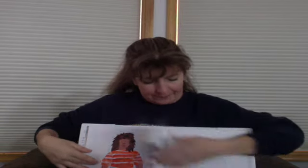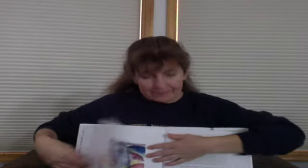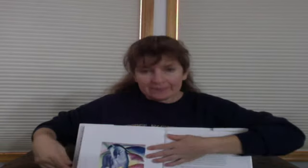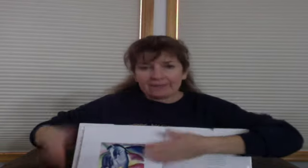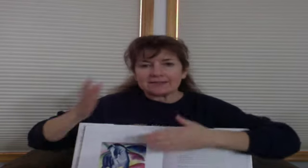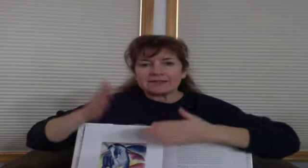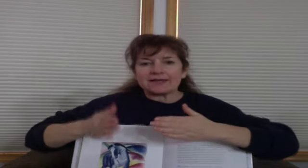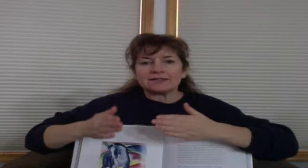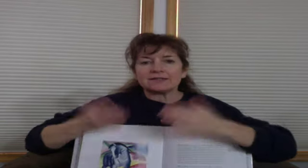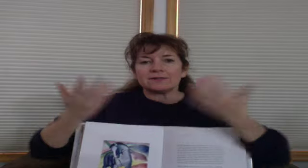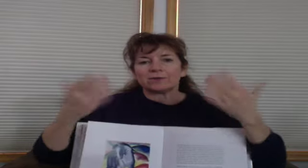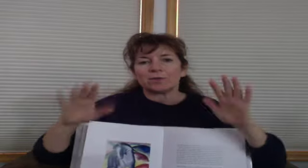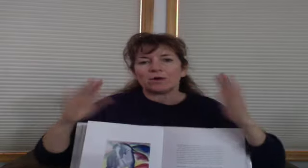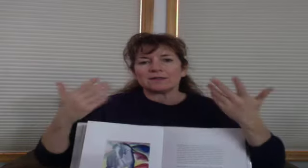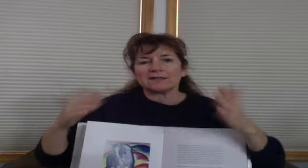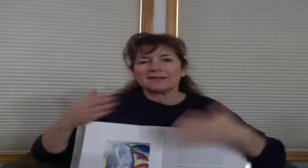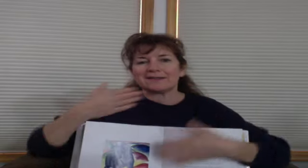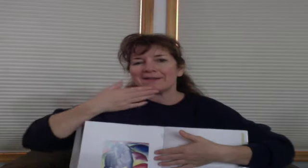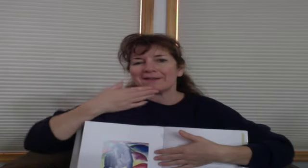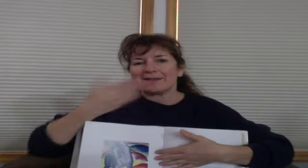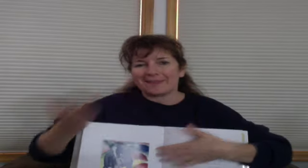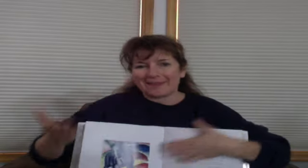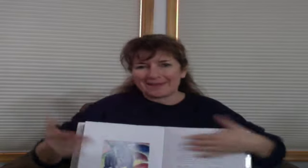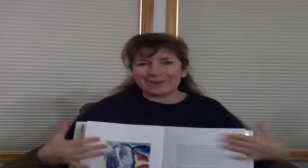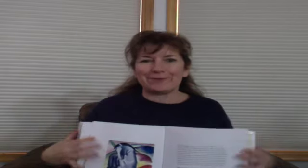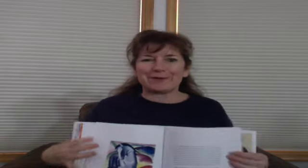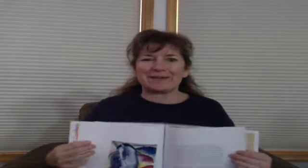And that's the end. We're all done. Thank you very much.